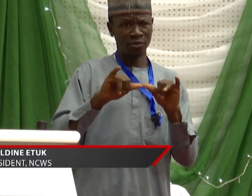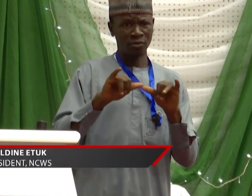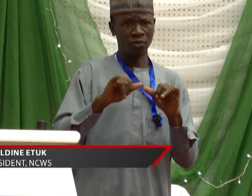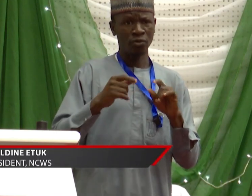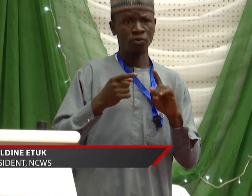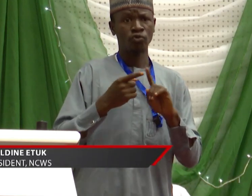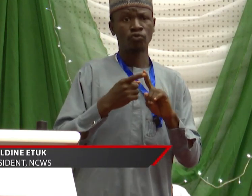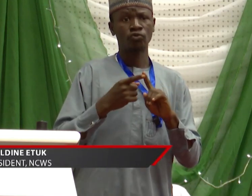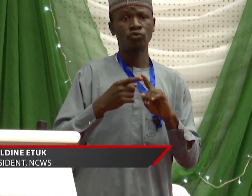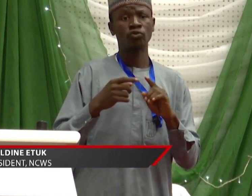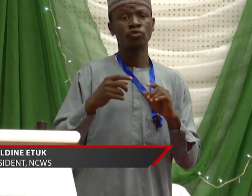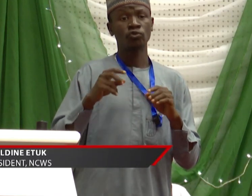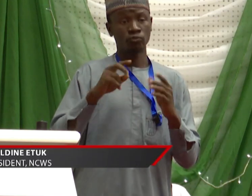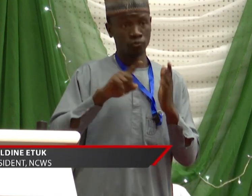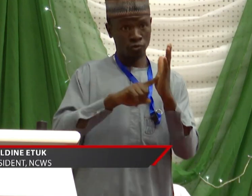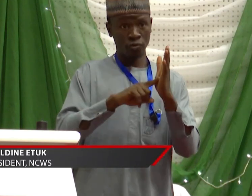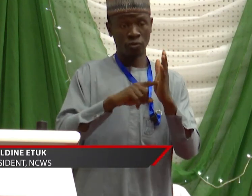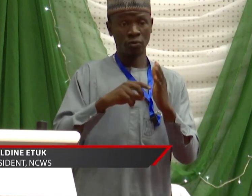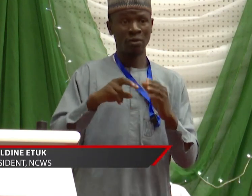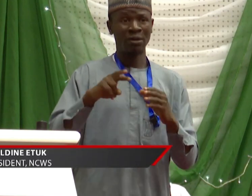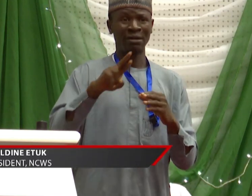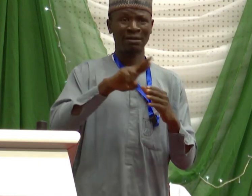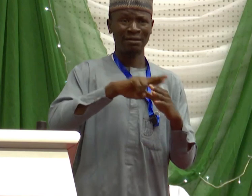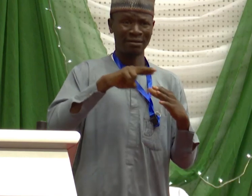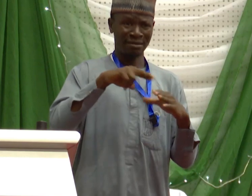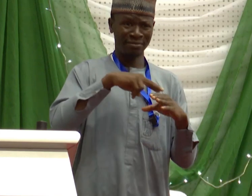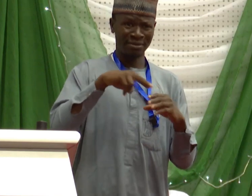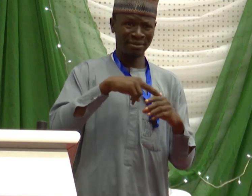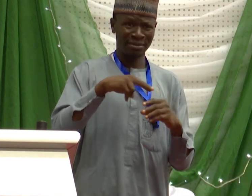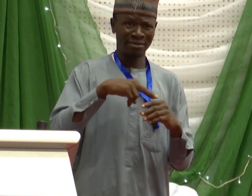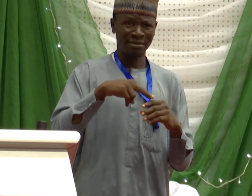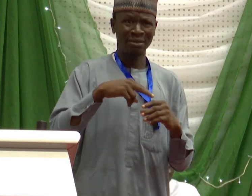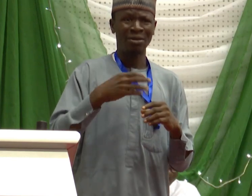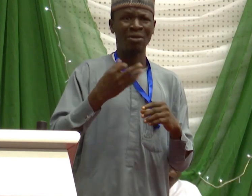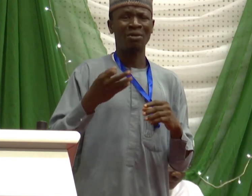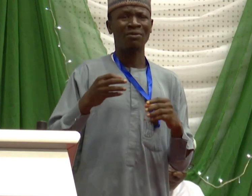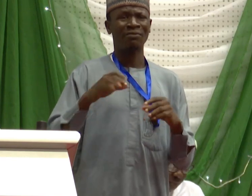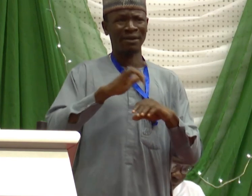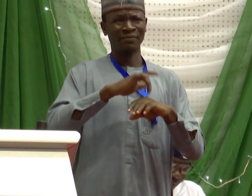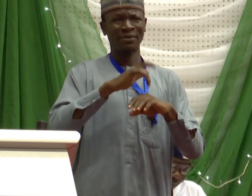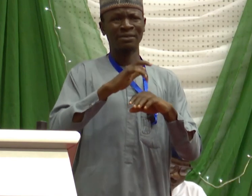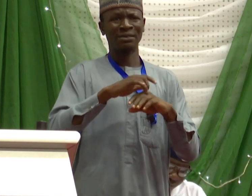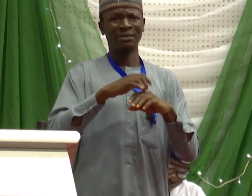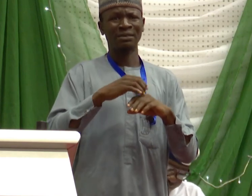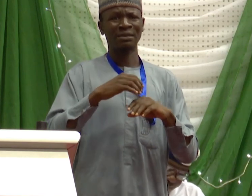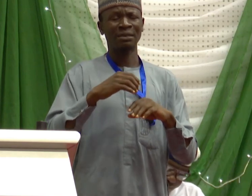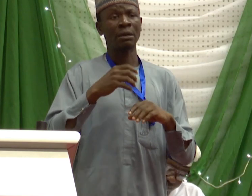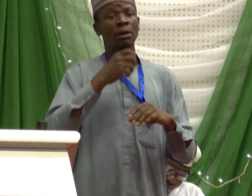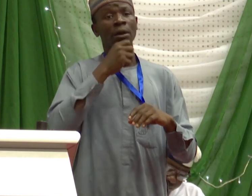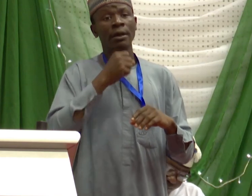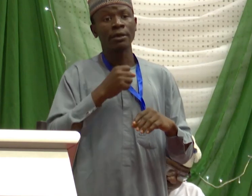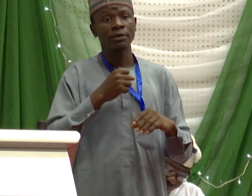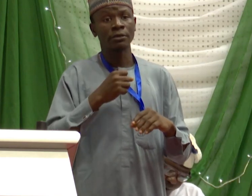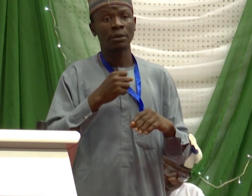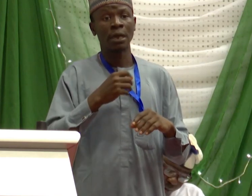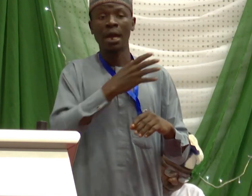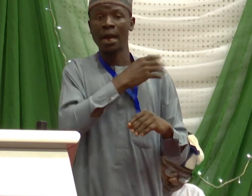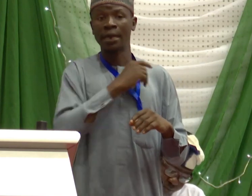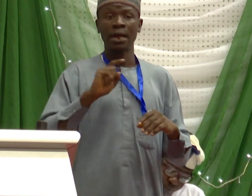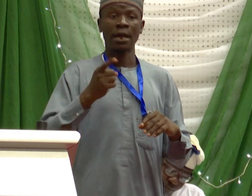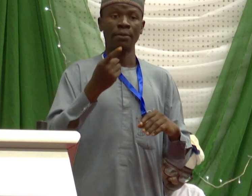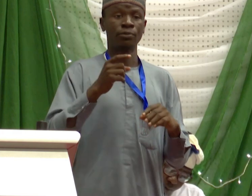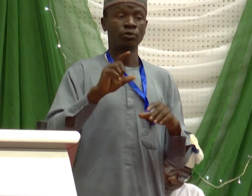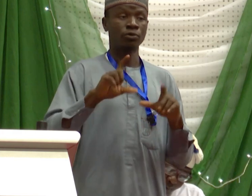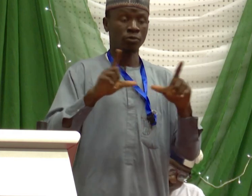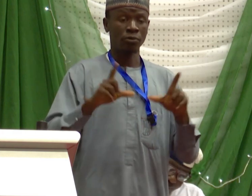the rehabilitation and reintegration of the affected on the age, unpaid and abused domestic